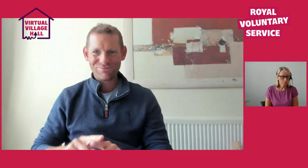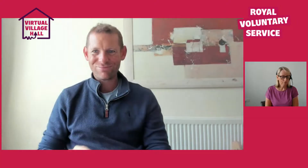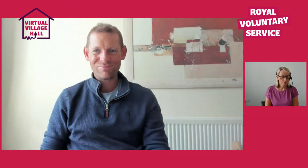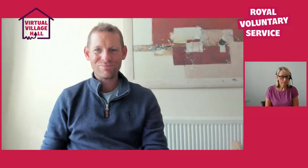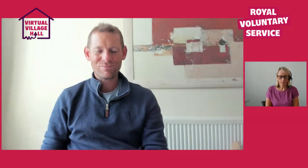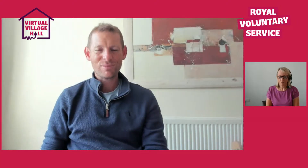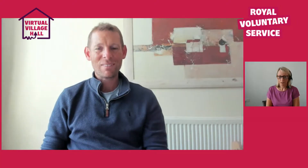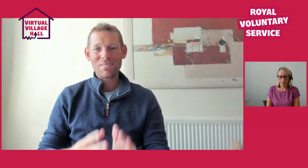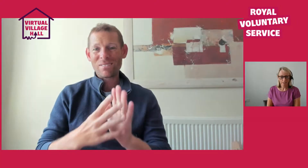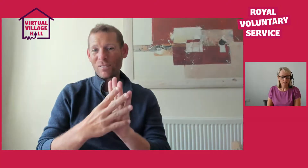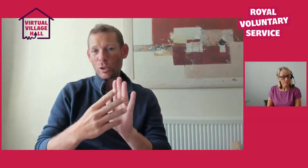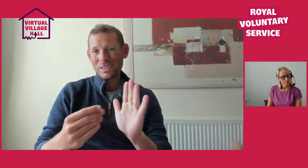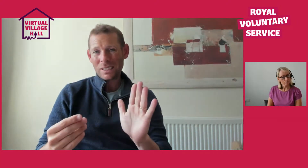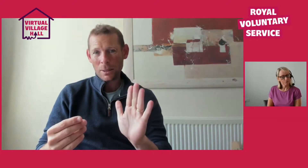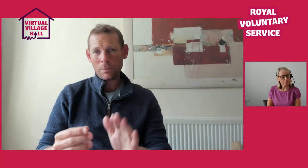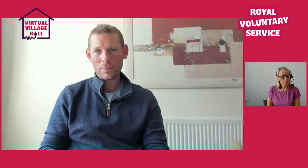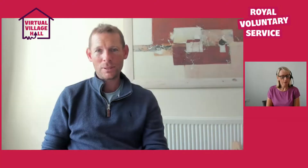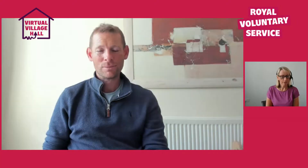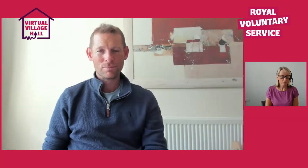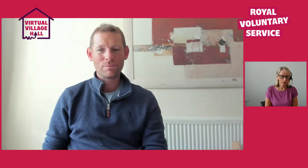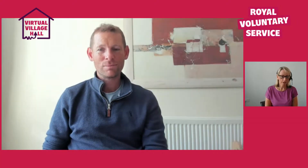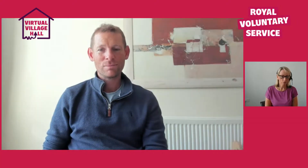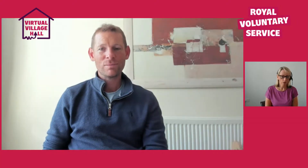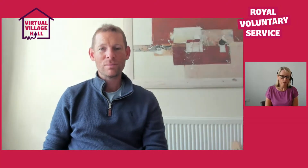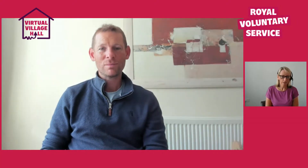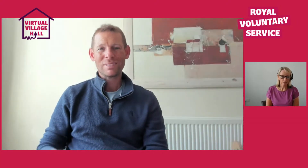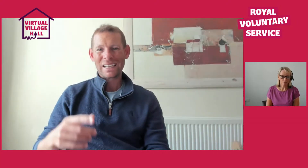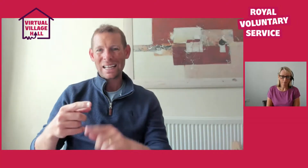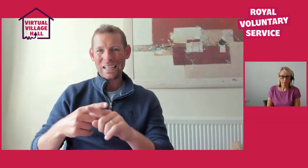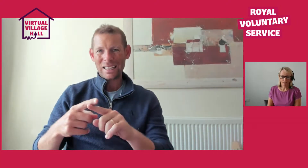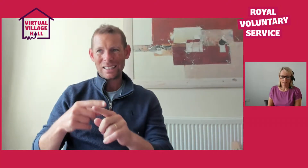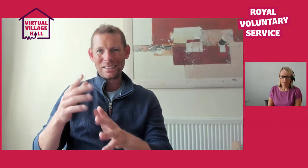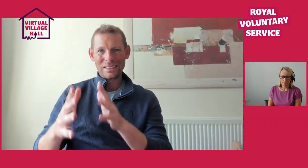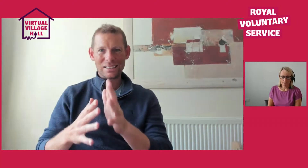Again, there will be regional variations of that depending on where you